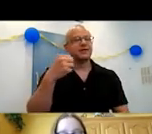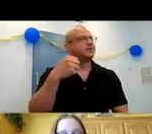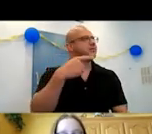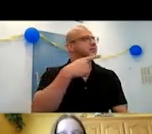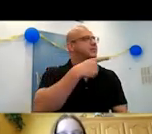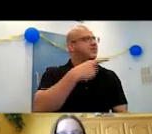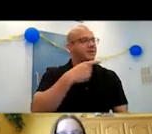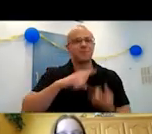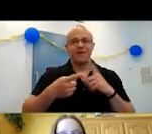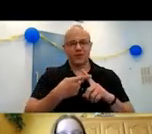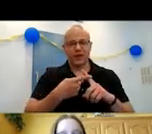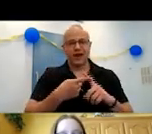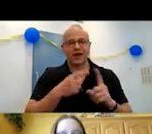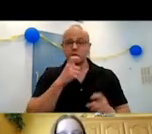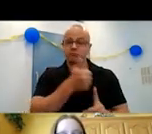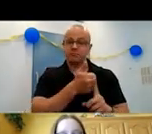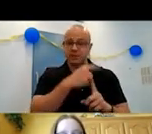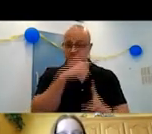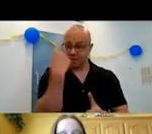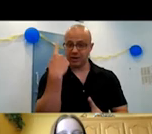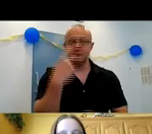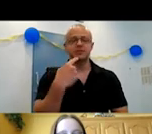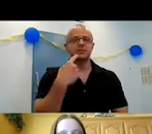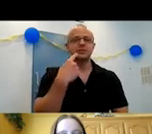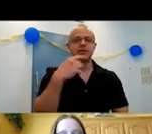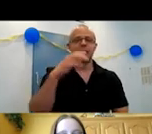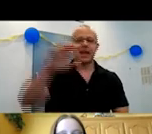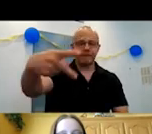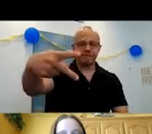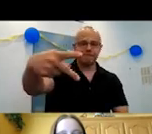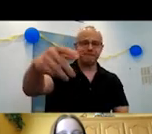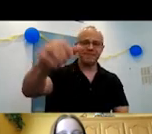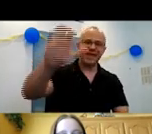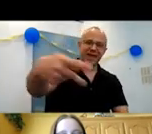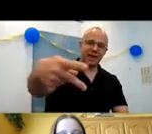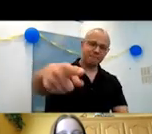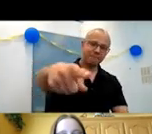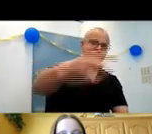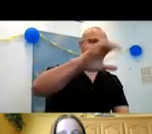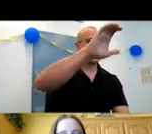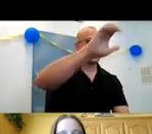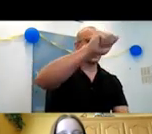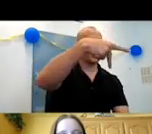I know one sign from my friend who is Black.